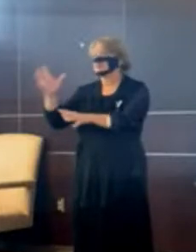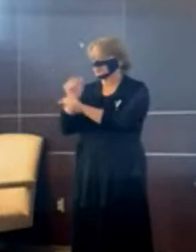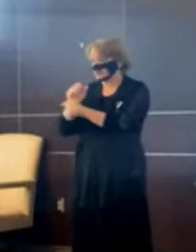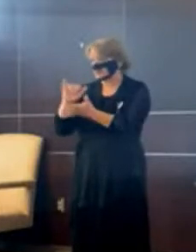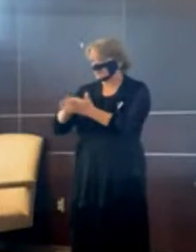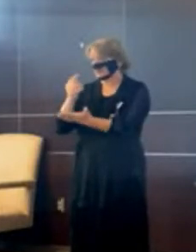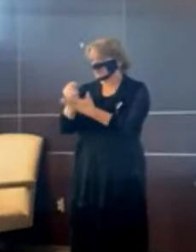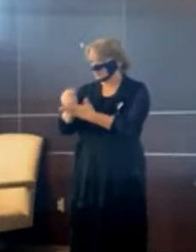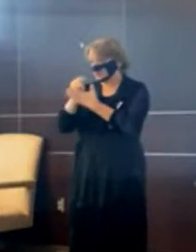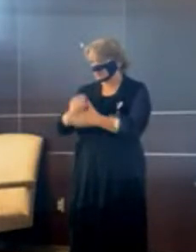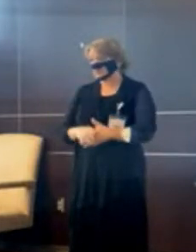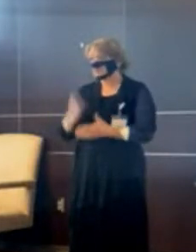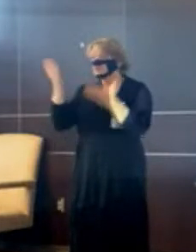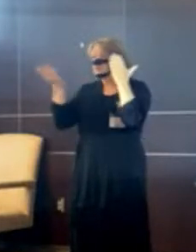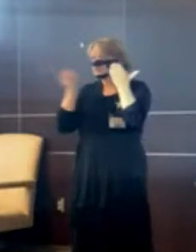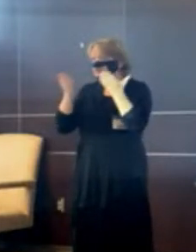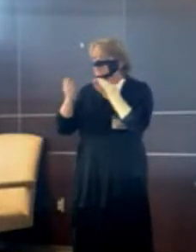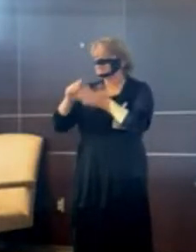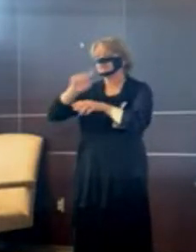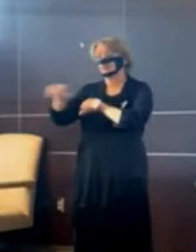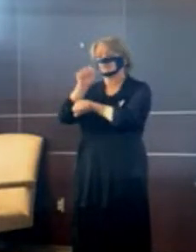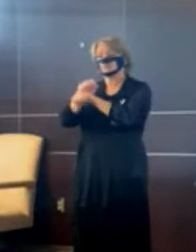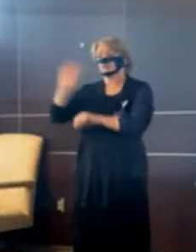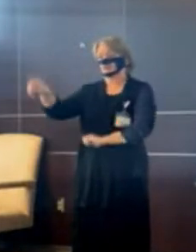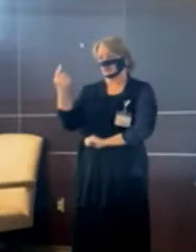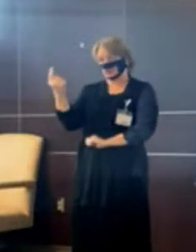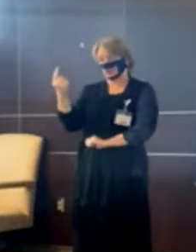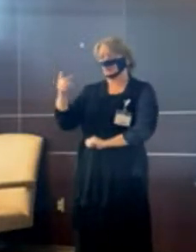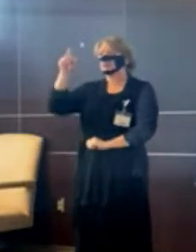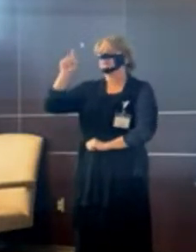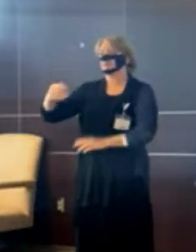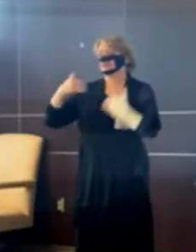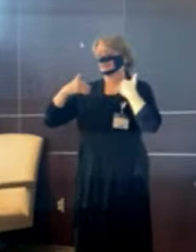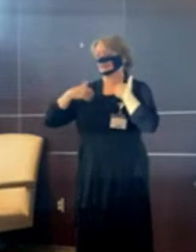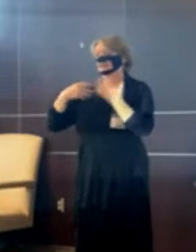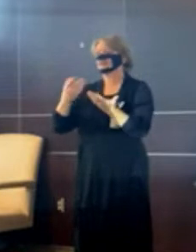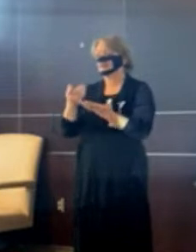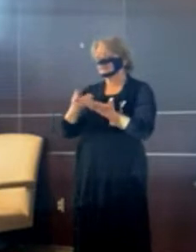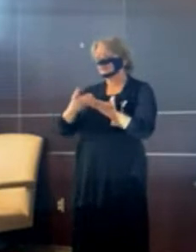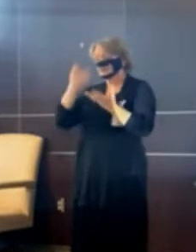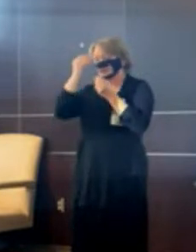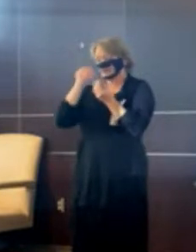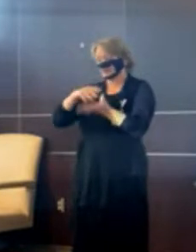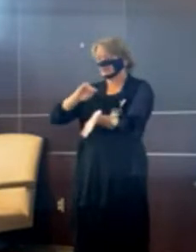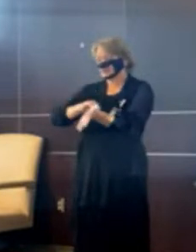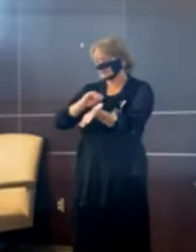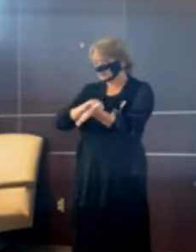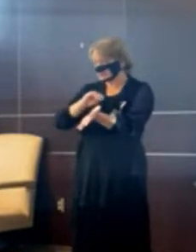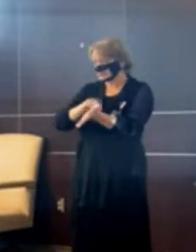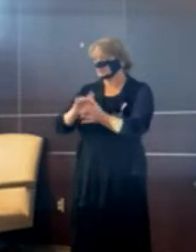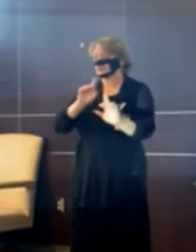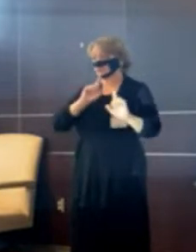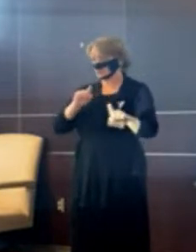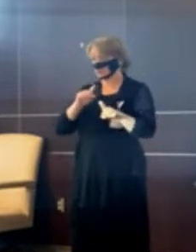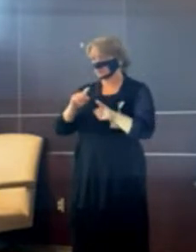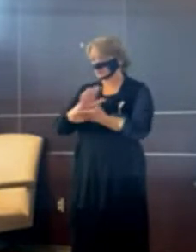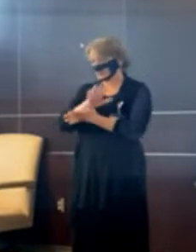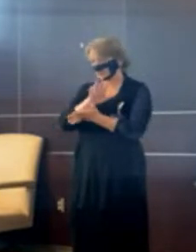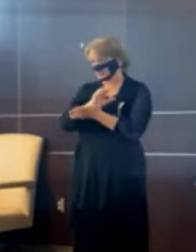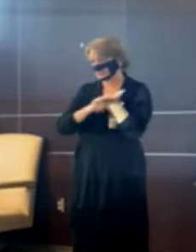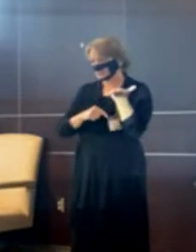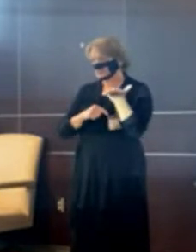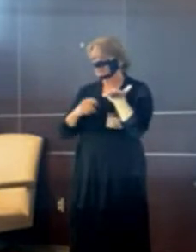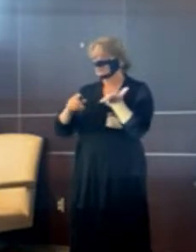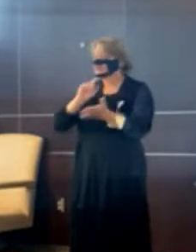is available by appointment only, and you have to have your physician's referral and orders. Patients can typically get an appointment for treatment